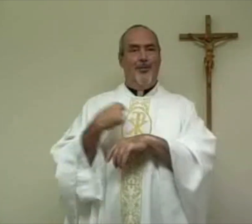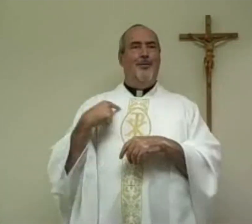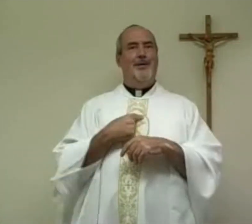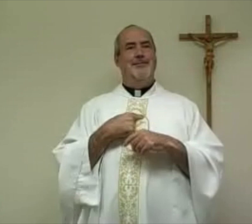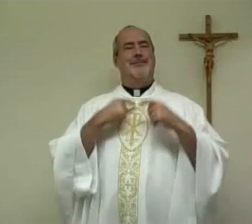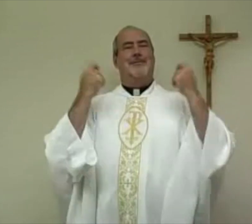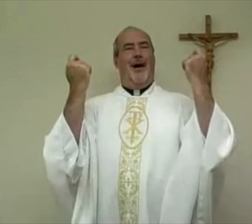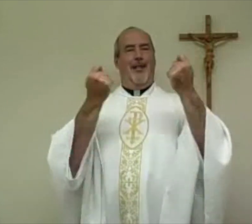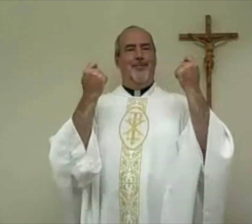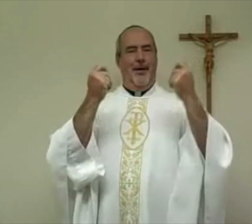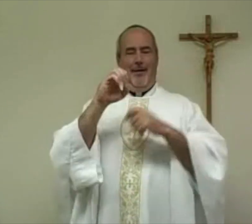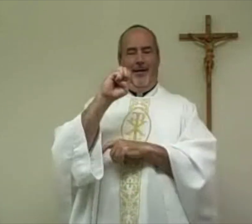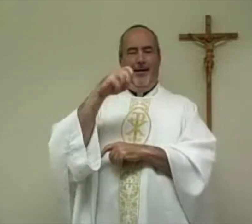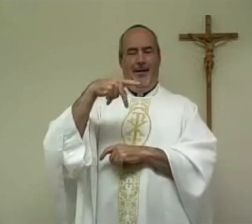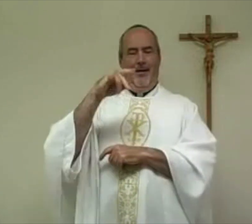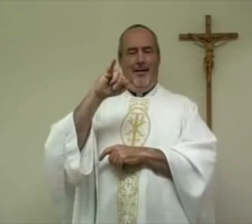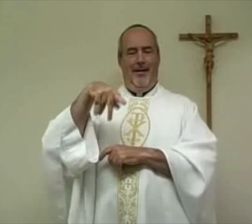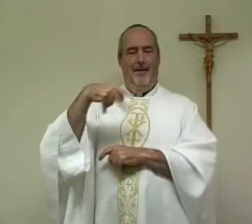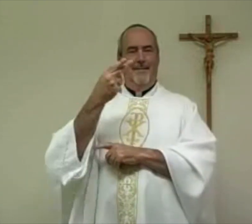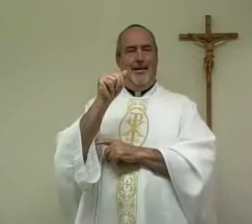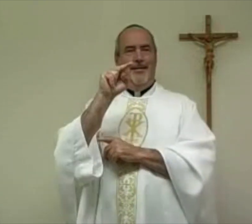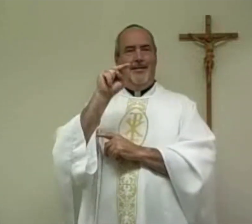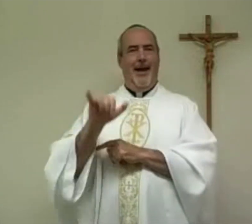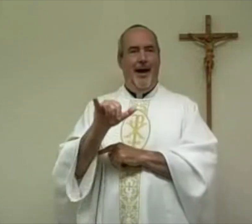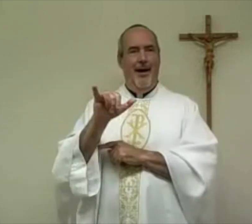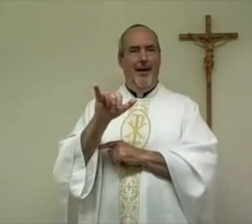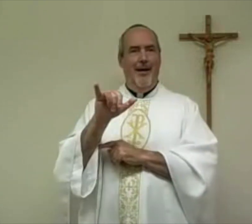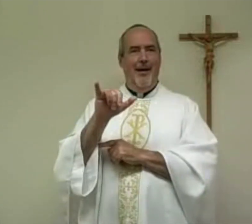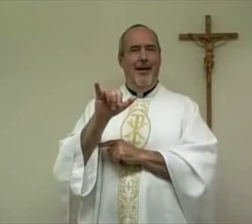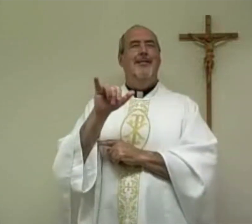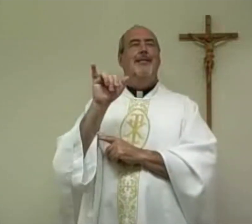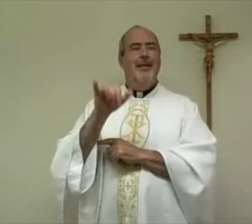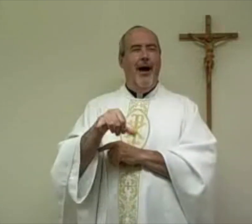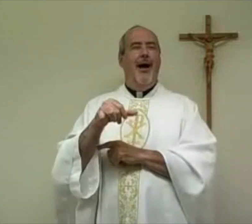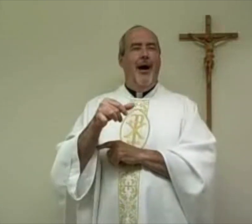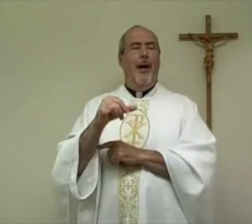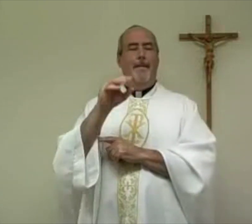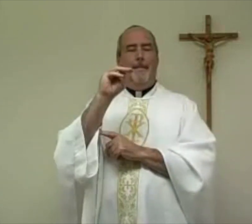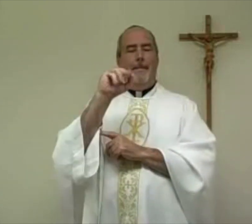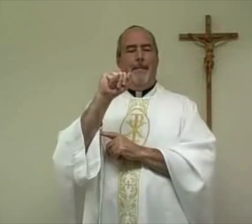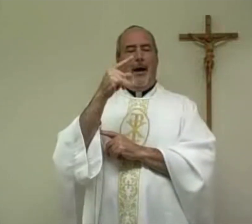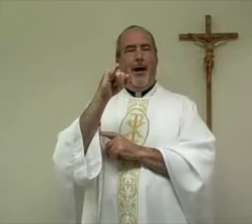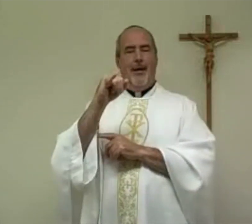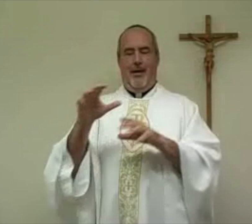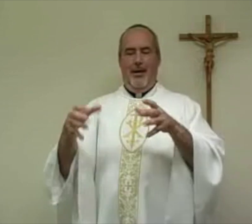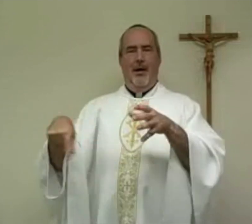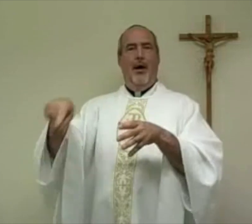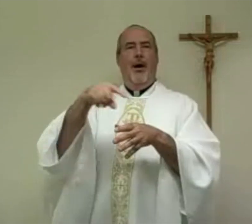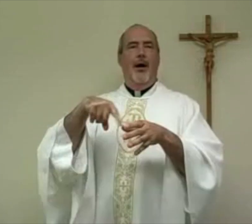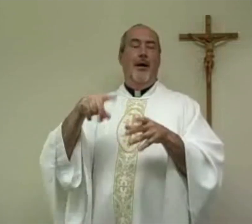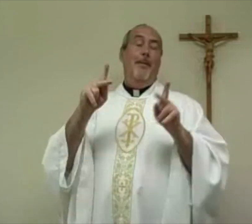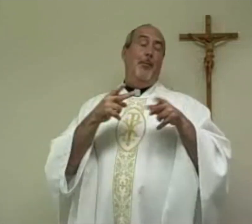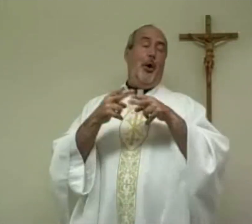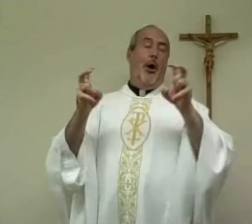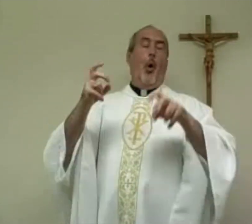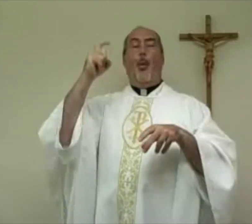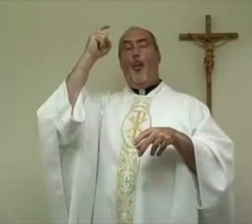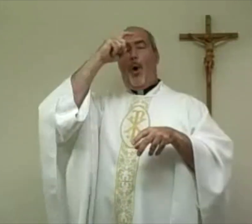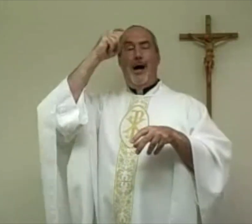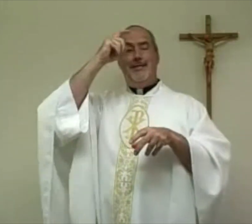and tend to want to vote. Well, today we're actually celebrating the Epiphany. And that's where the Magi, or